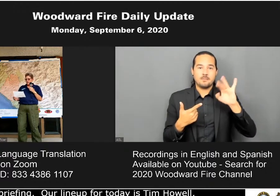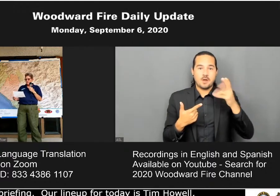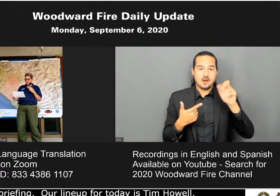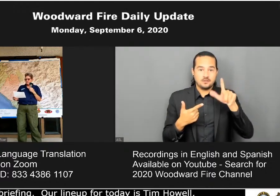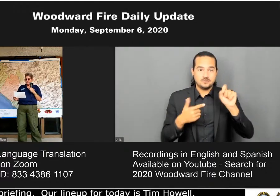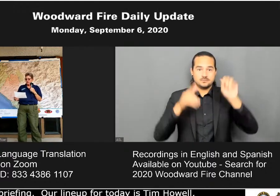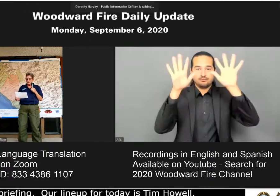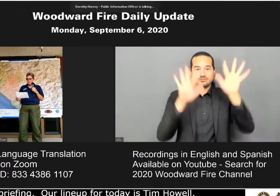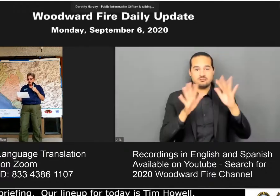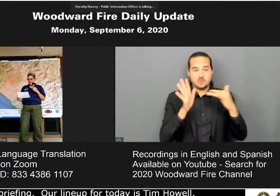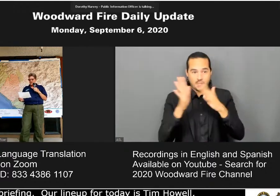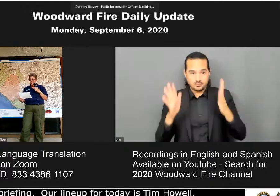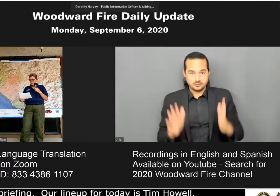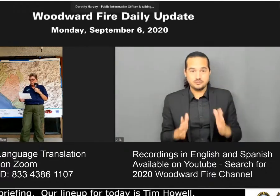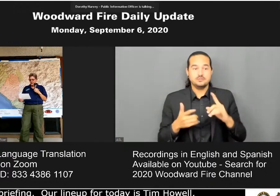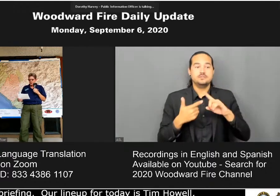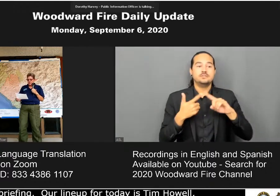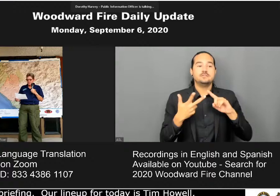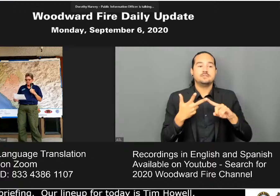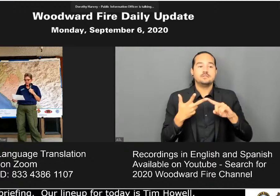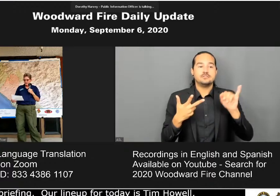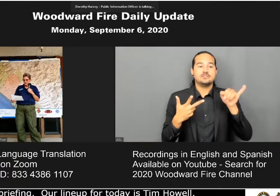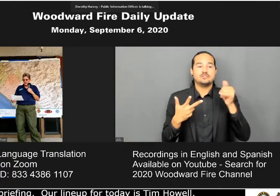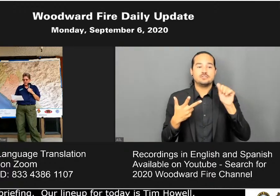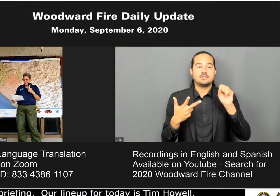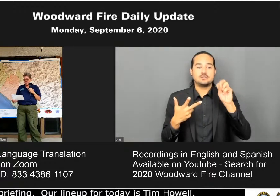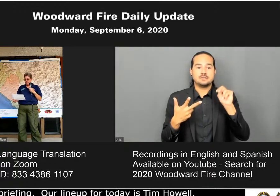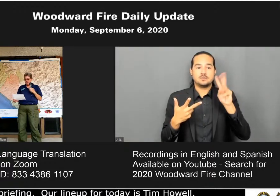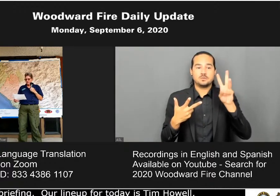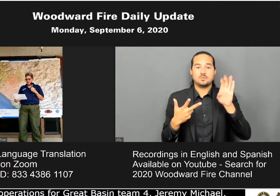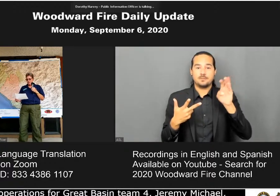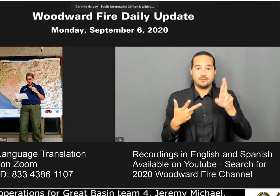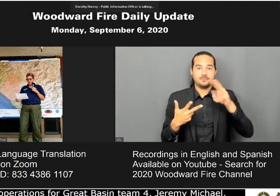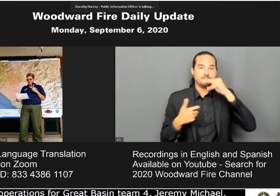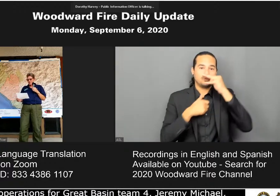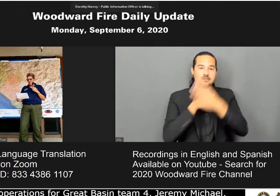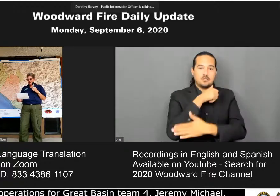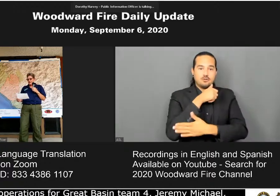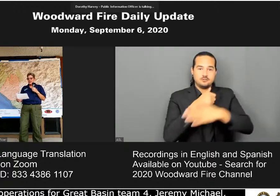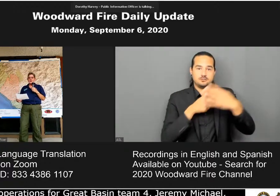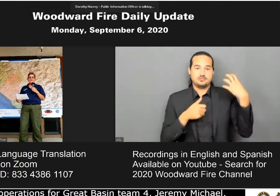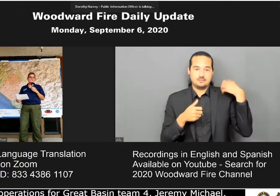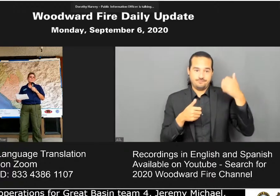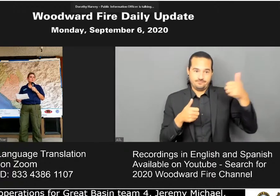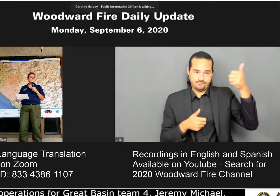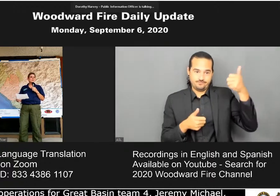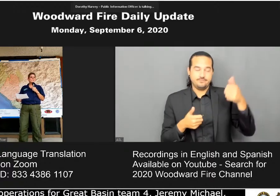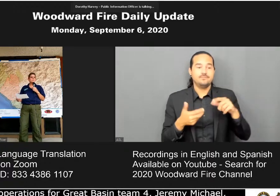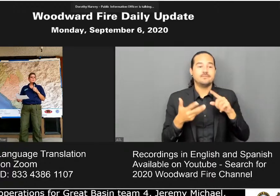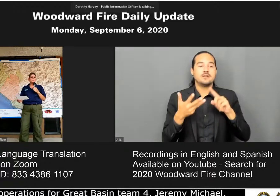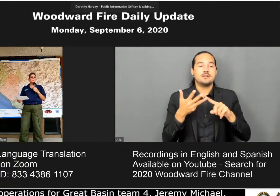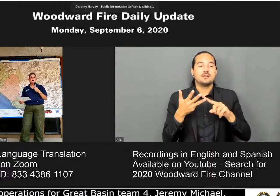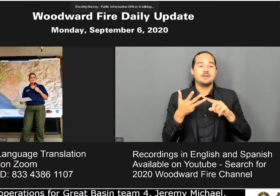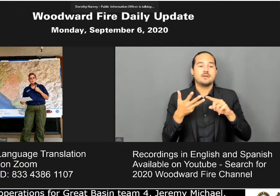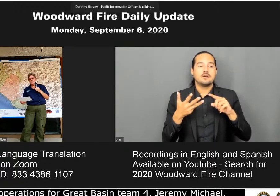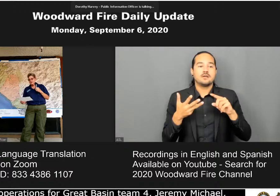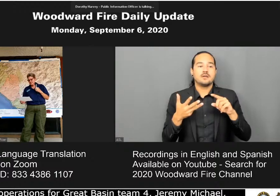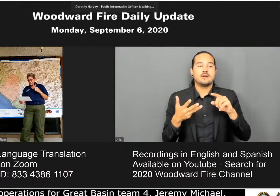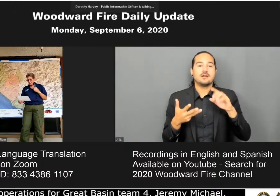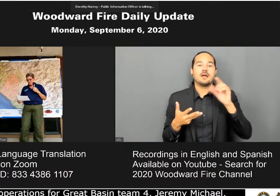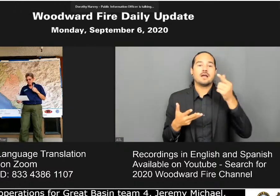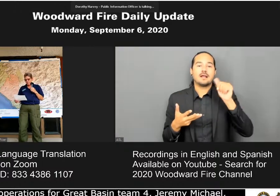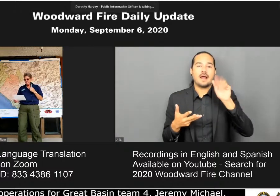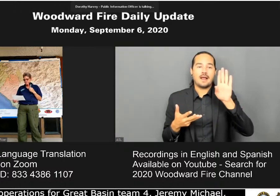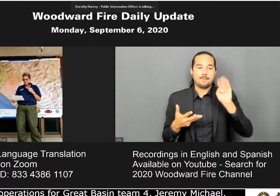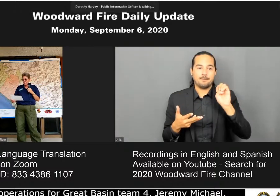Weber, the Marin County Fire Chief, Gabe Corlew, the IC trainee for Great Basin